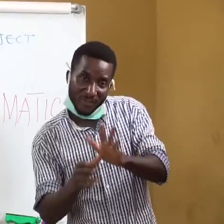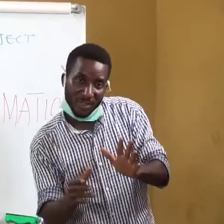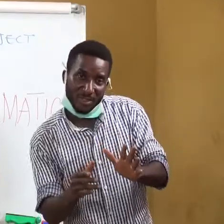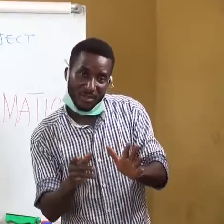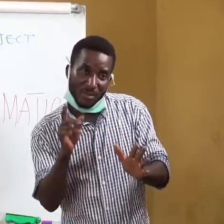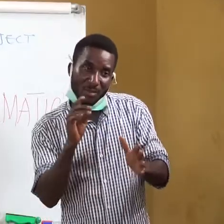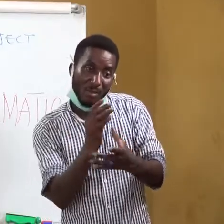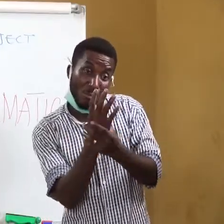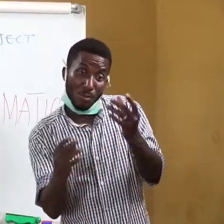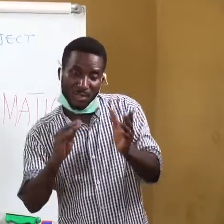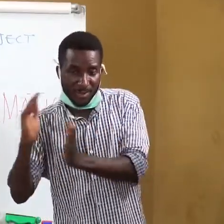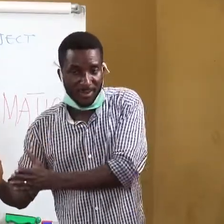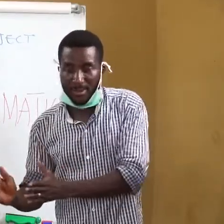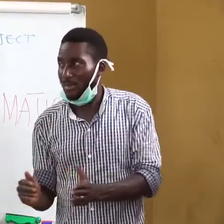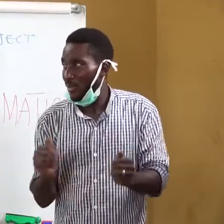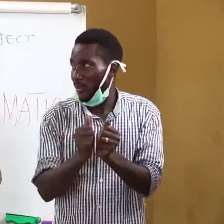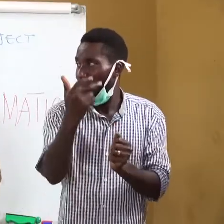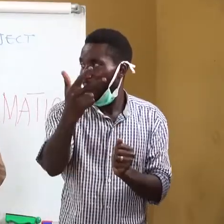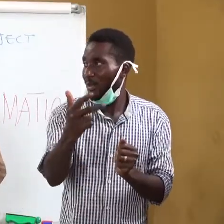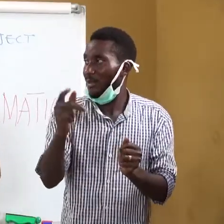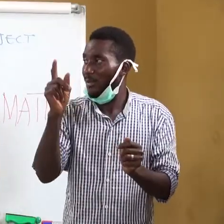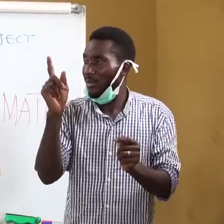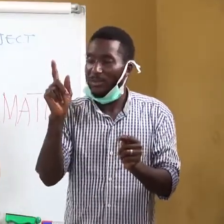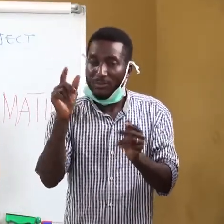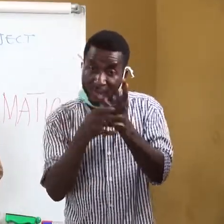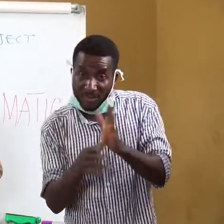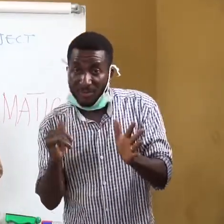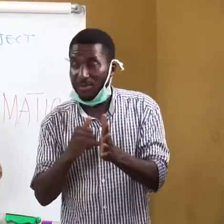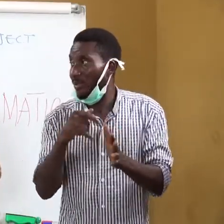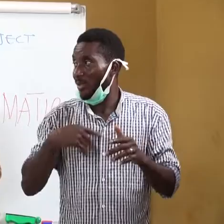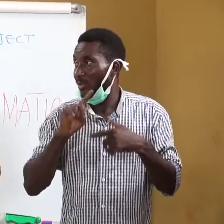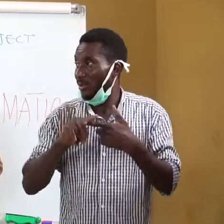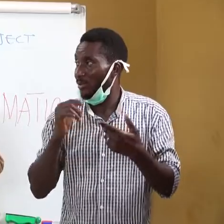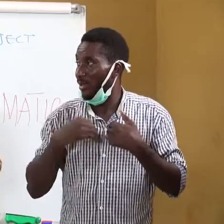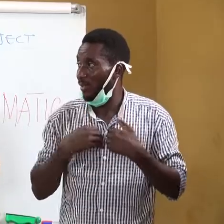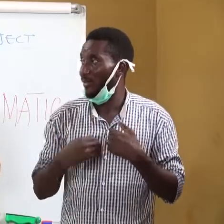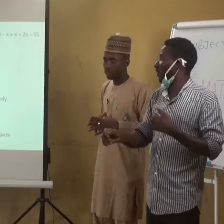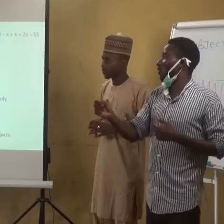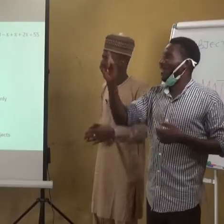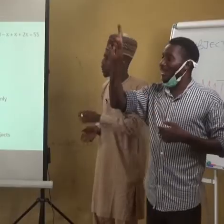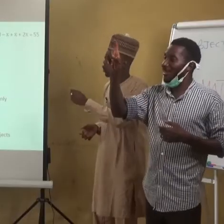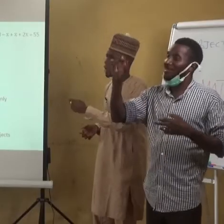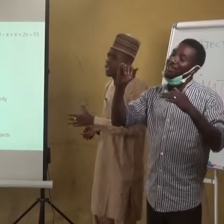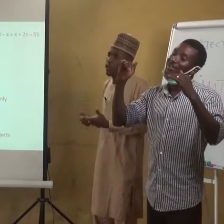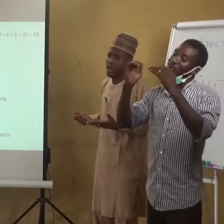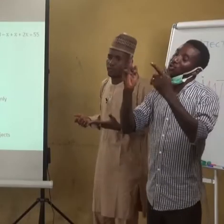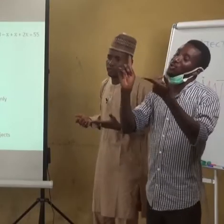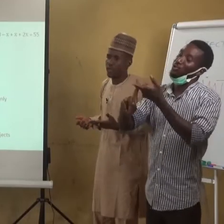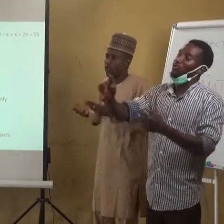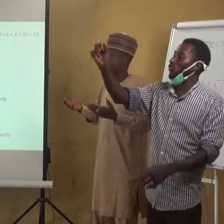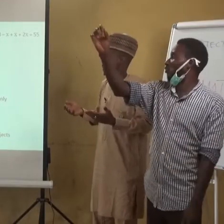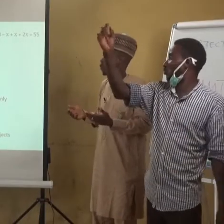subjects, we have 2 students only. Then number 2, those that study physics only. Already we